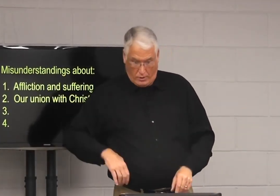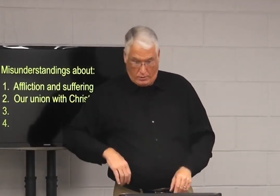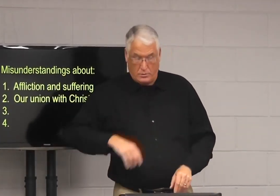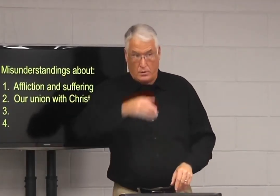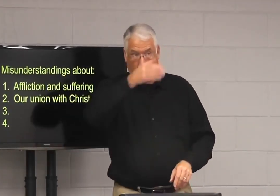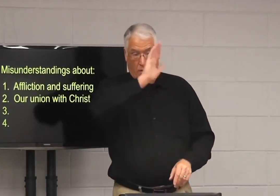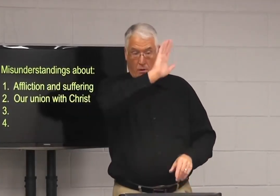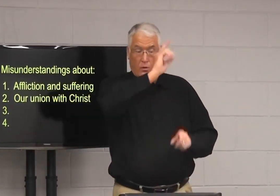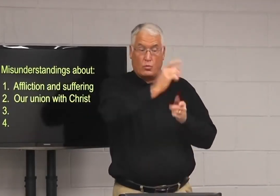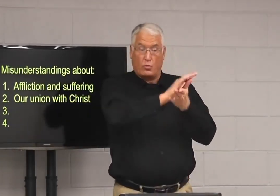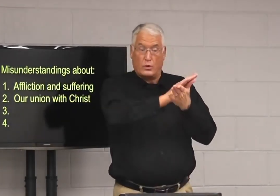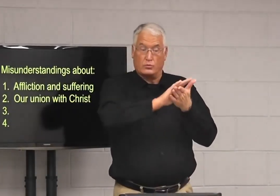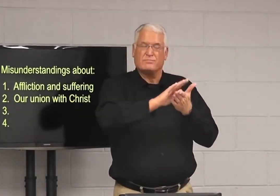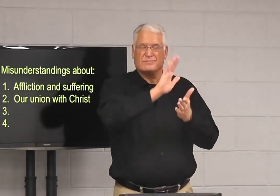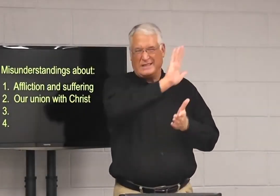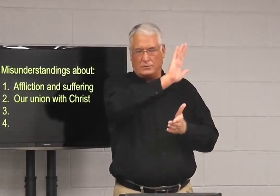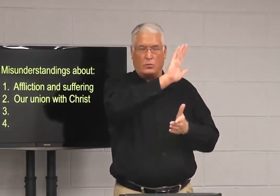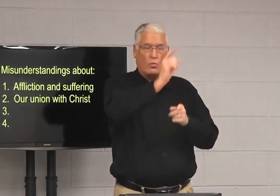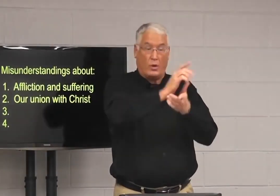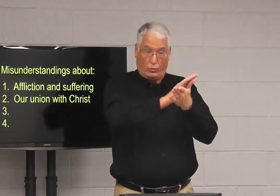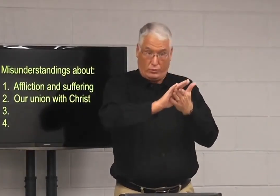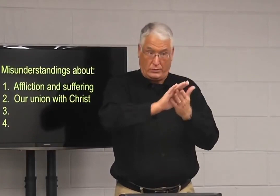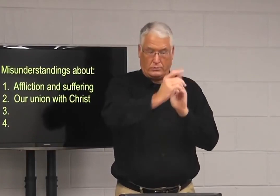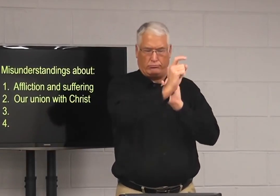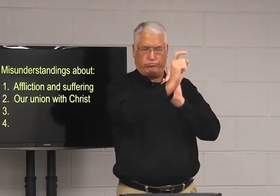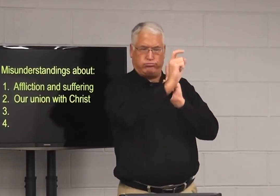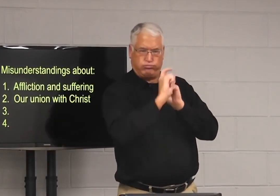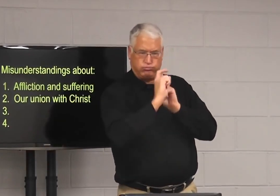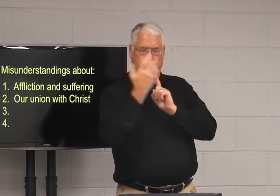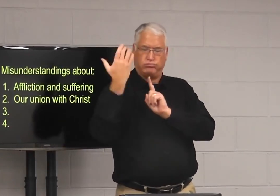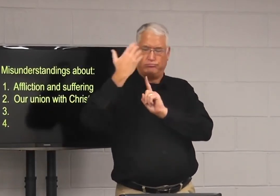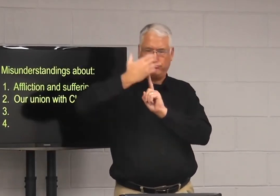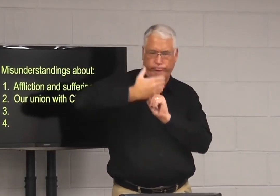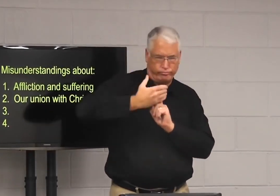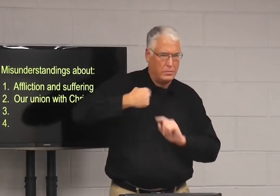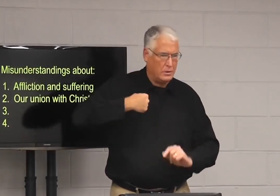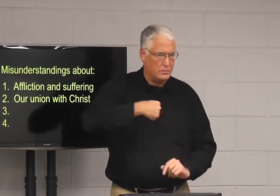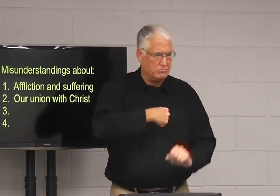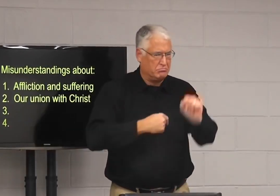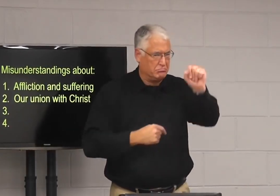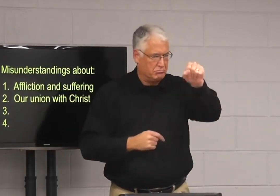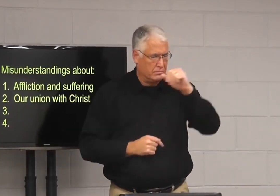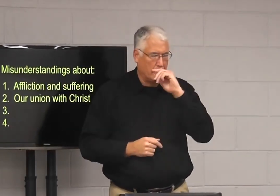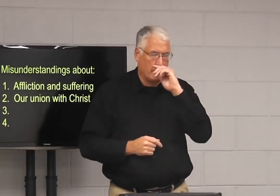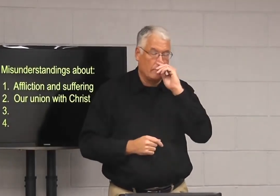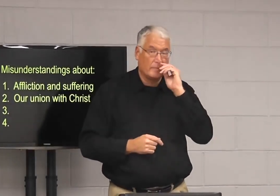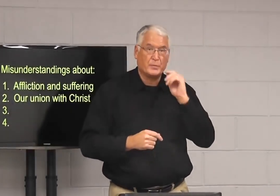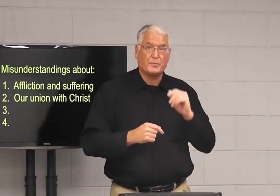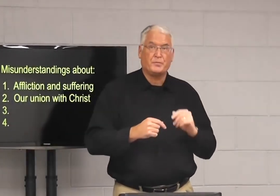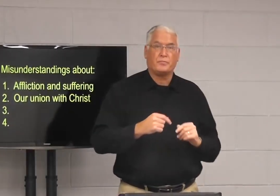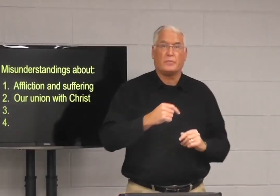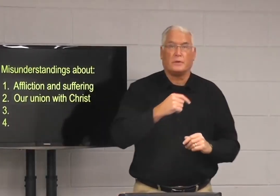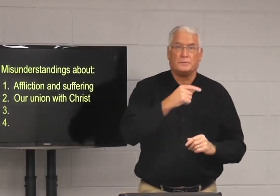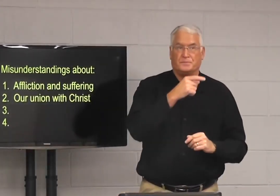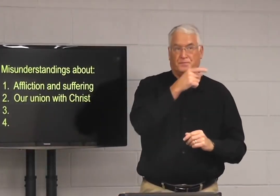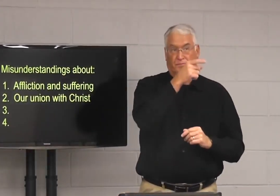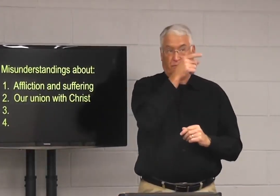We are in Christ. His righteousness has been given to us. It clothes us.